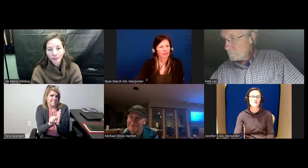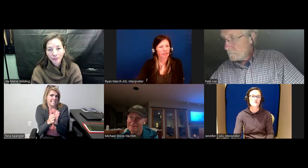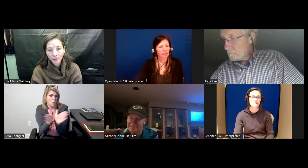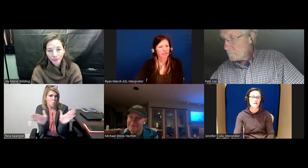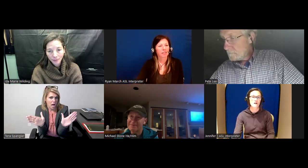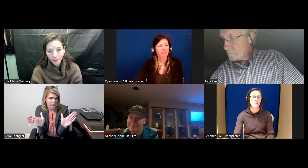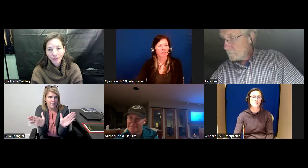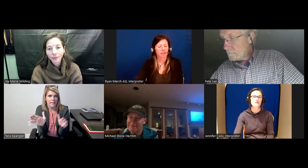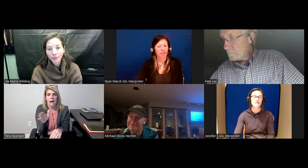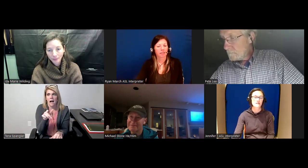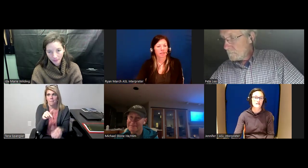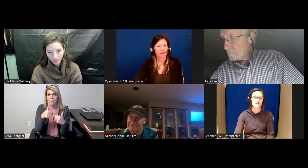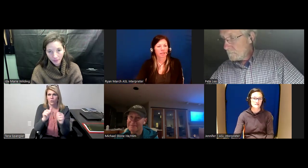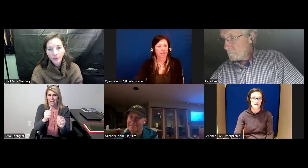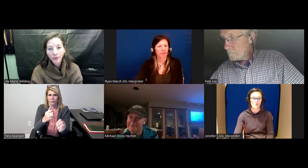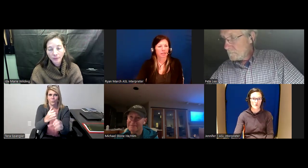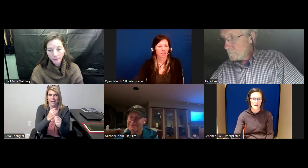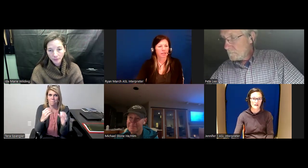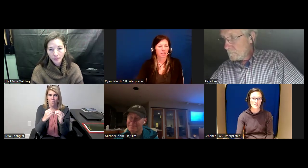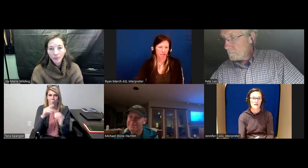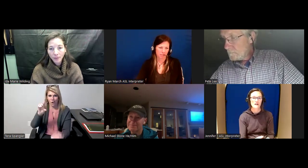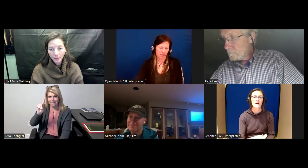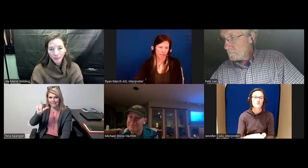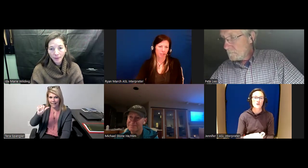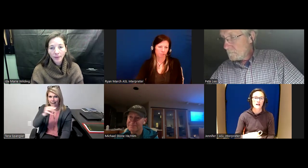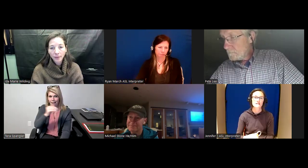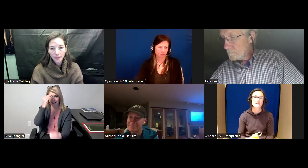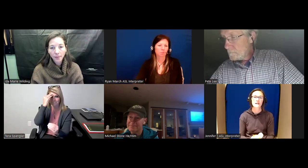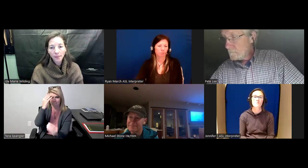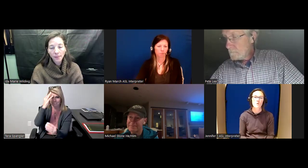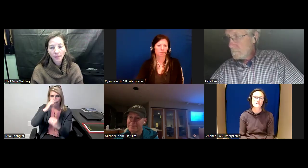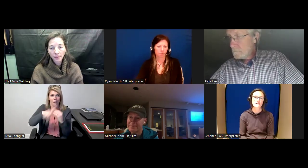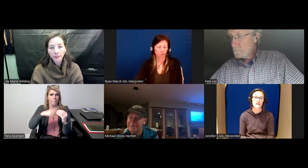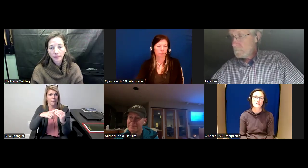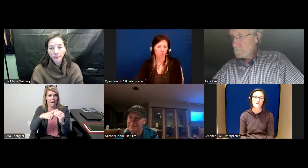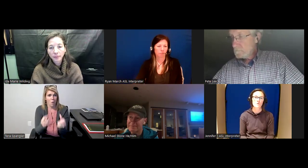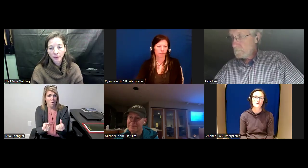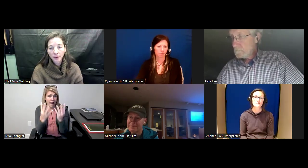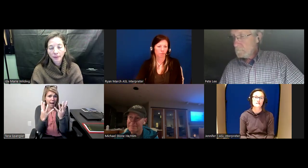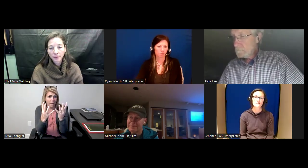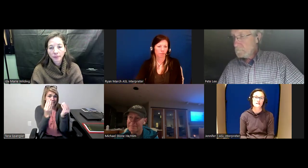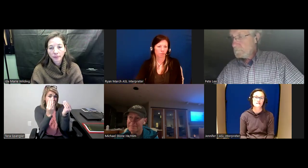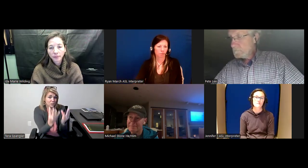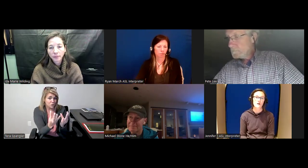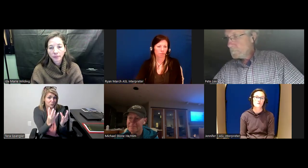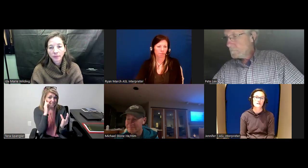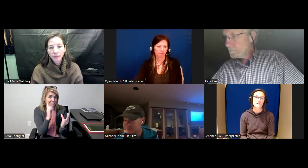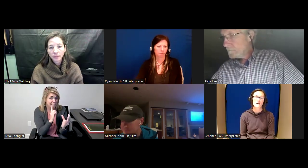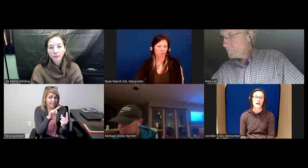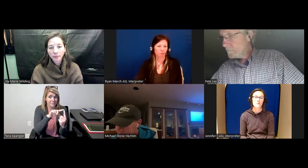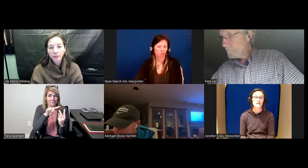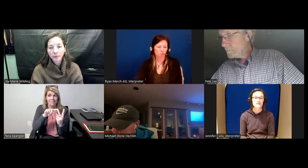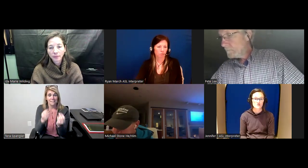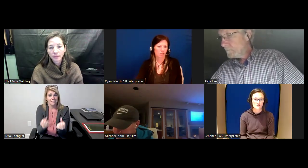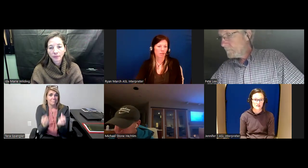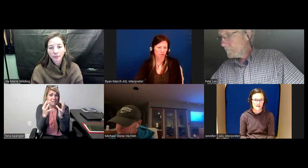many students are deaf statewide. I'm trying to get more data and more specifics about